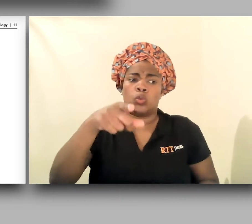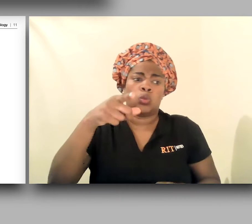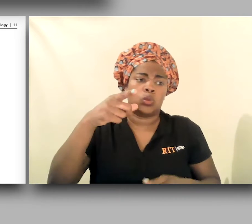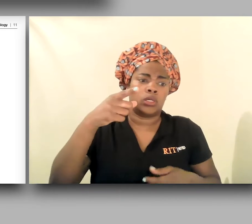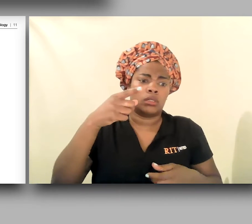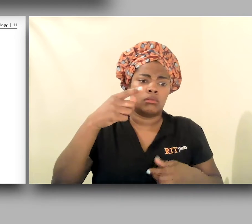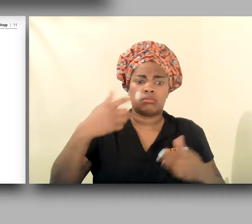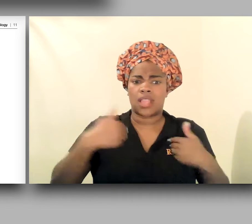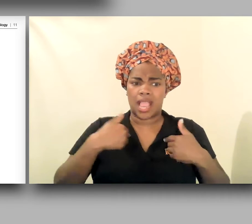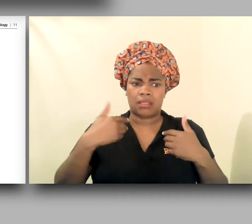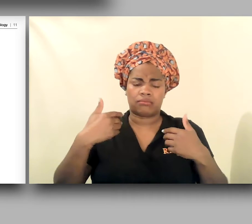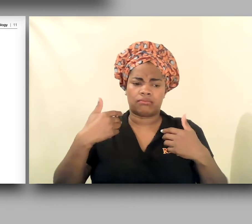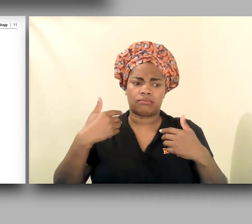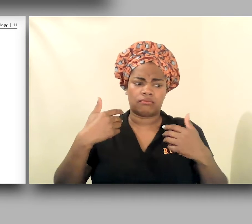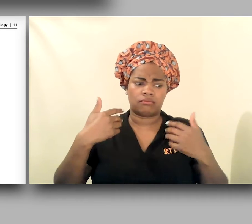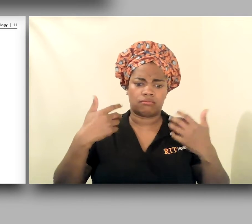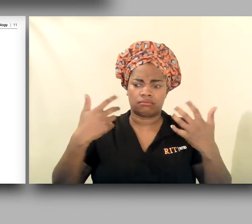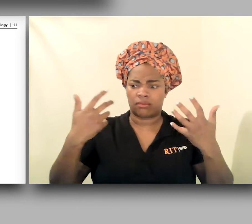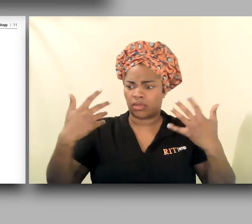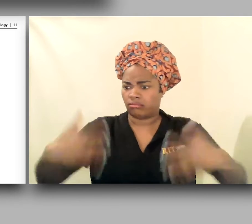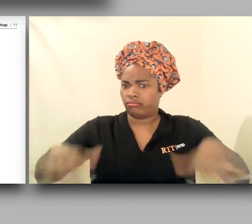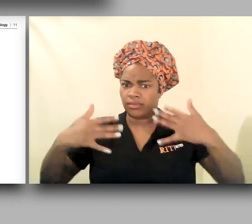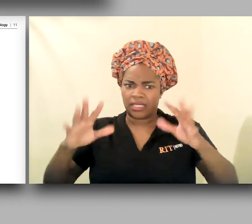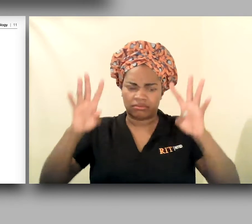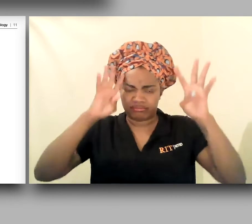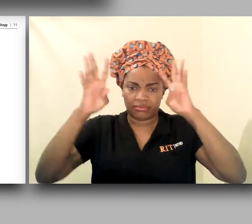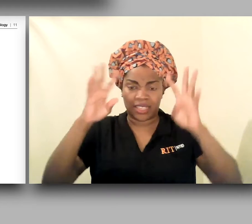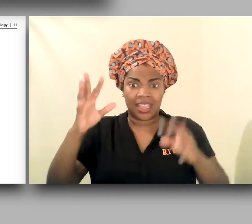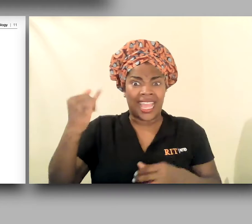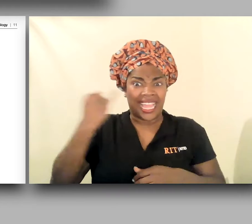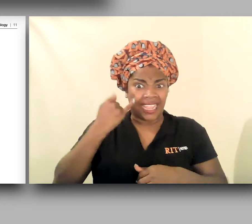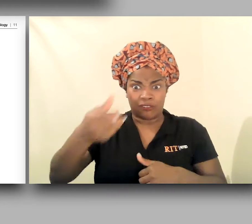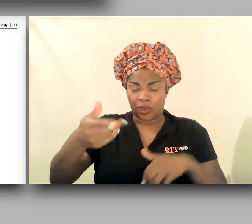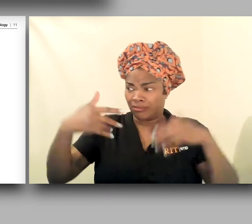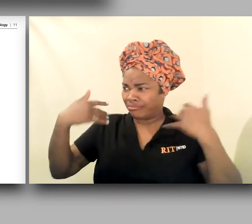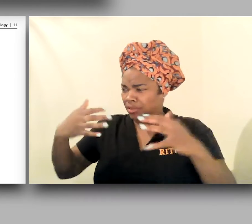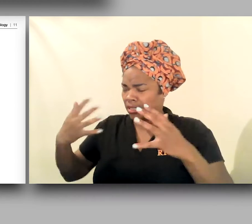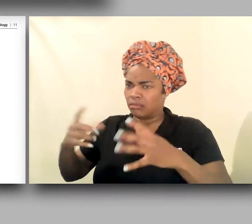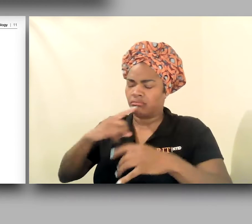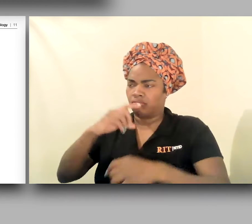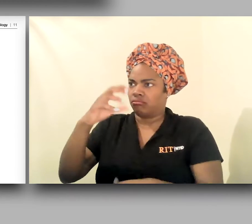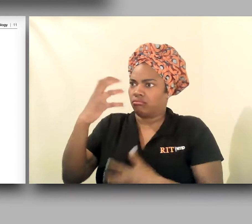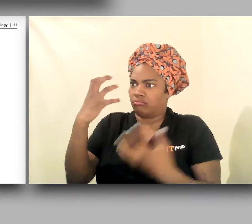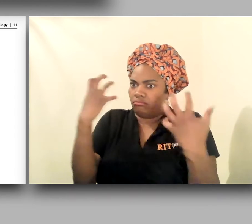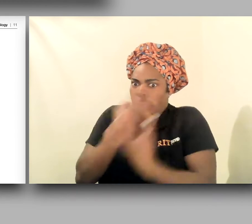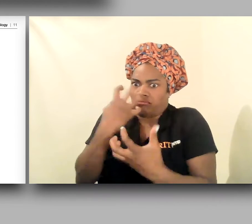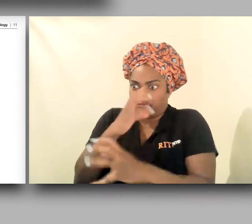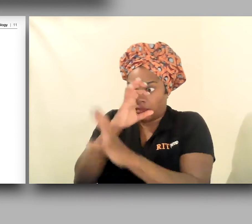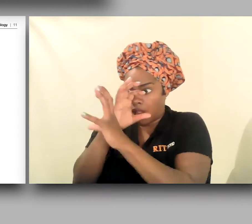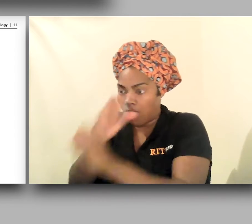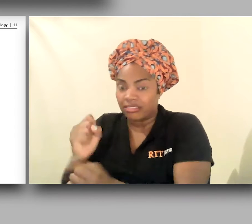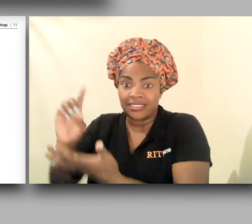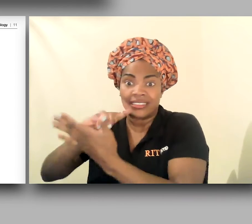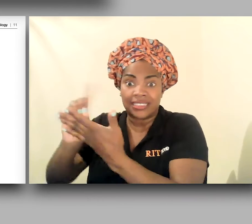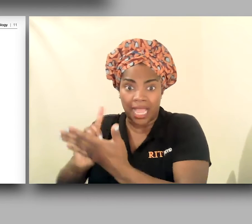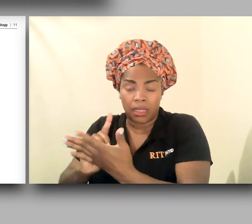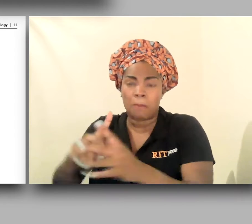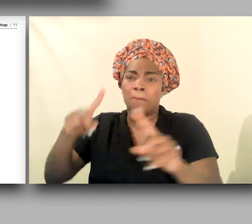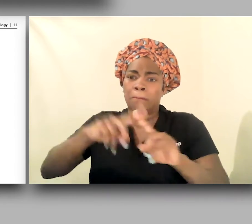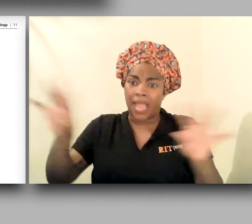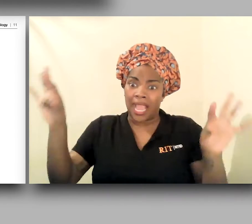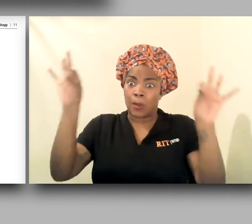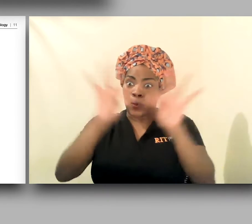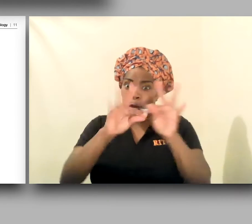you have to be creative, yes. It has to be fascinating. It has to be worth all of those.